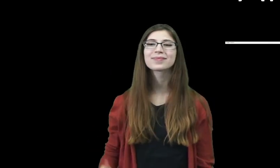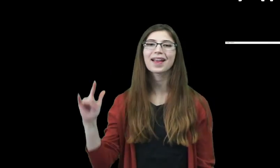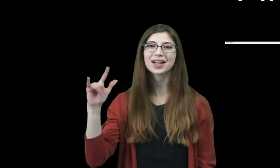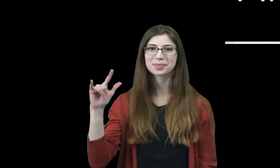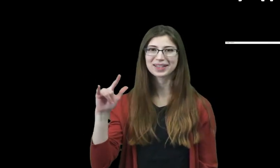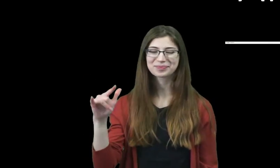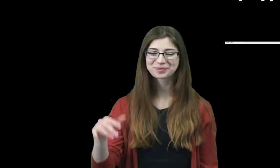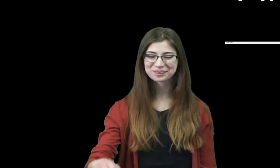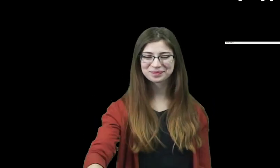Airplane.